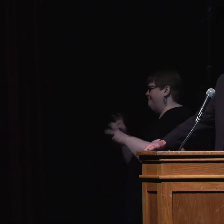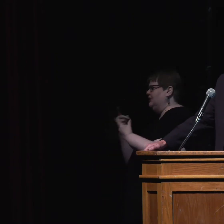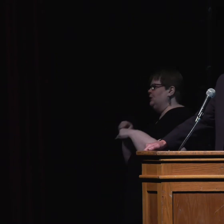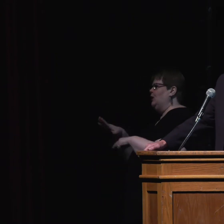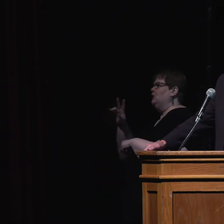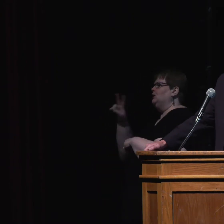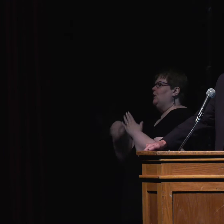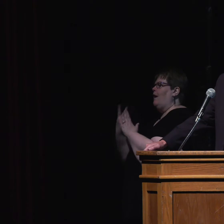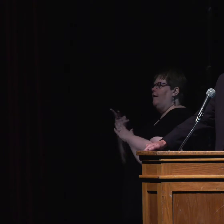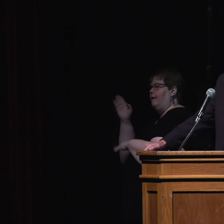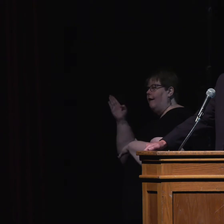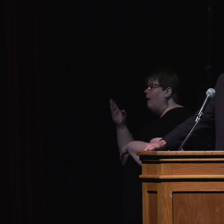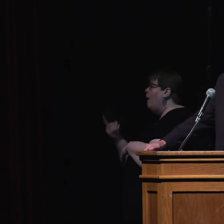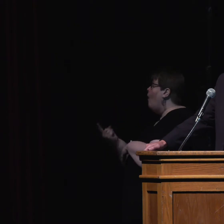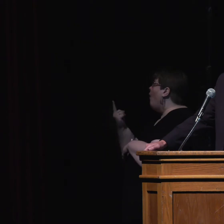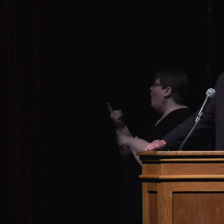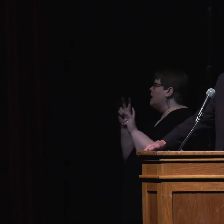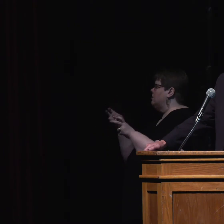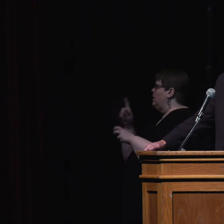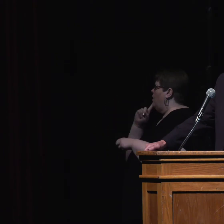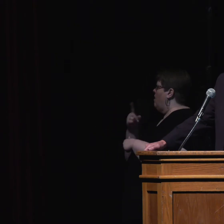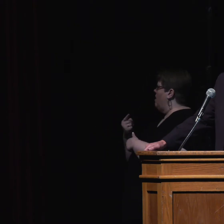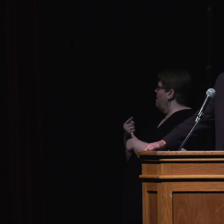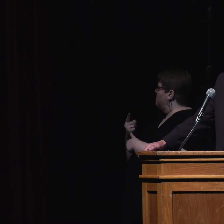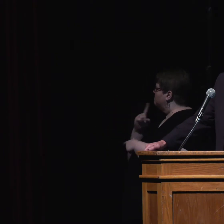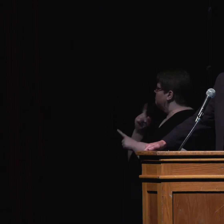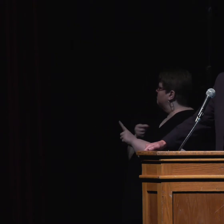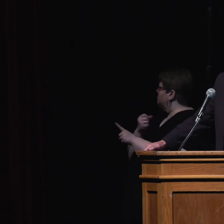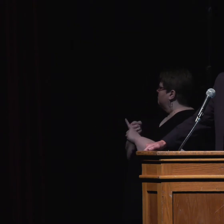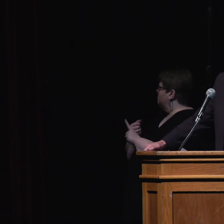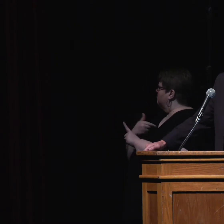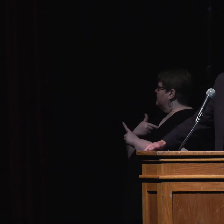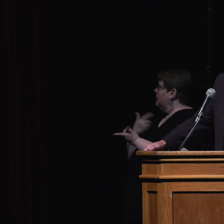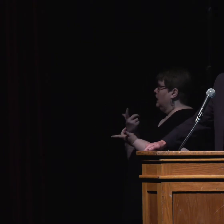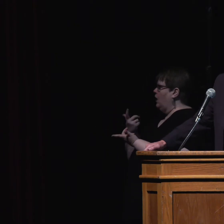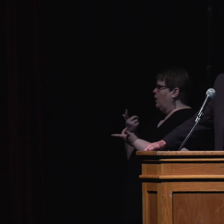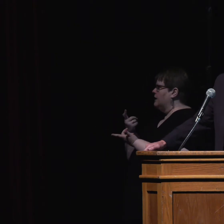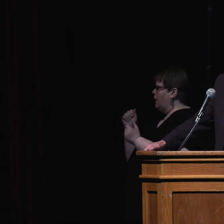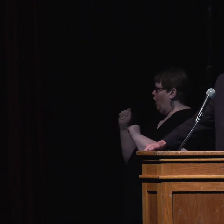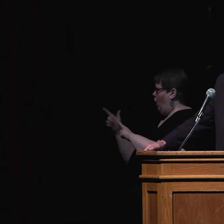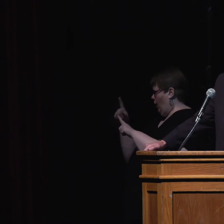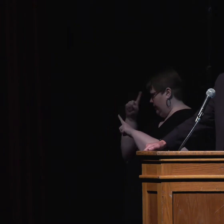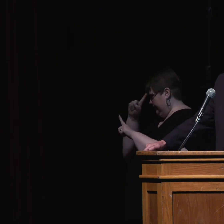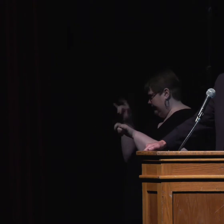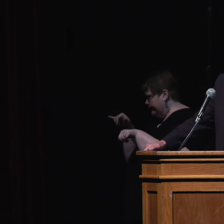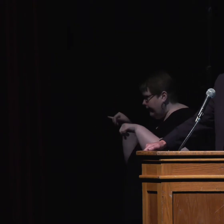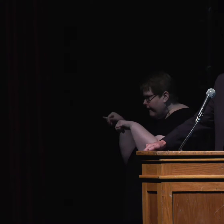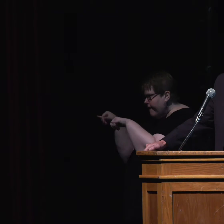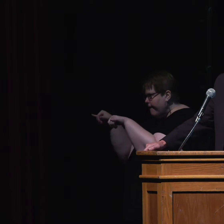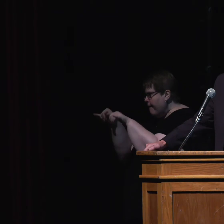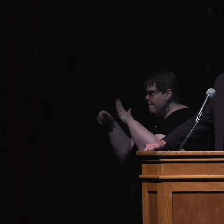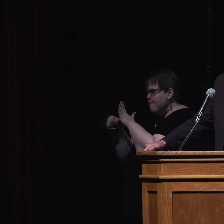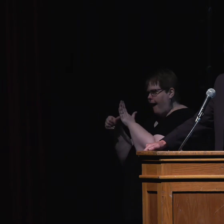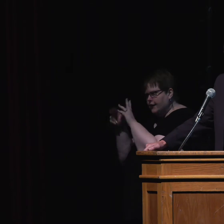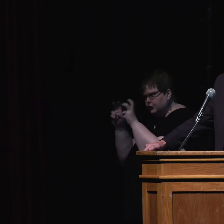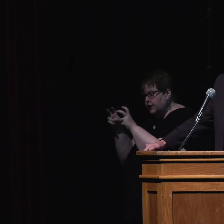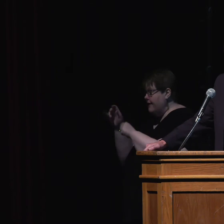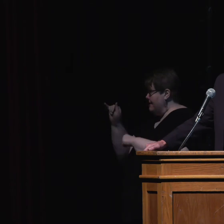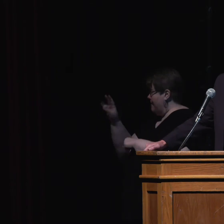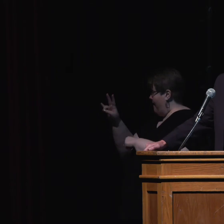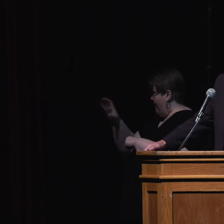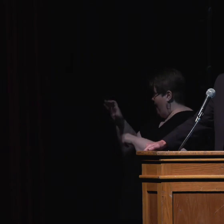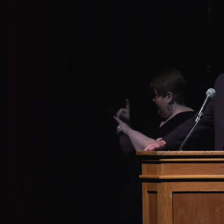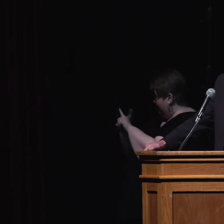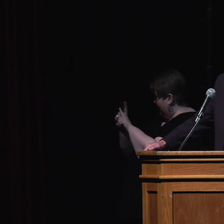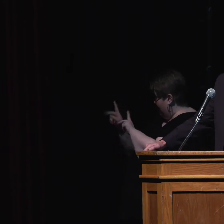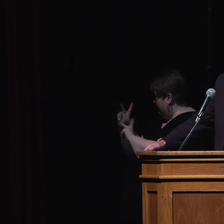two-hour presentation, the one topic that stuck with me was getting on the same page. There are 1,700 different